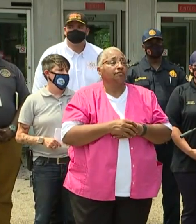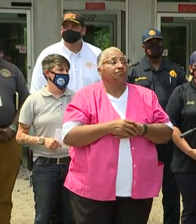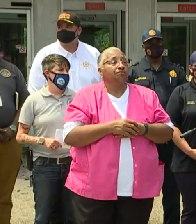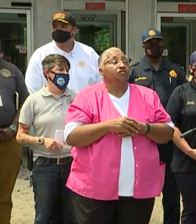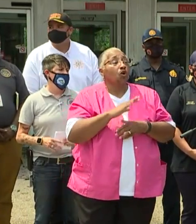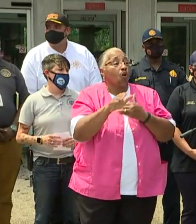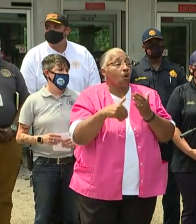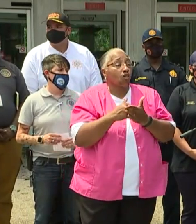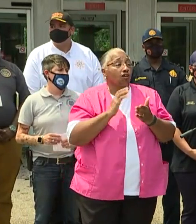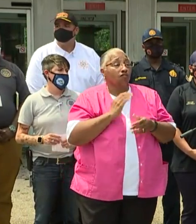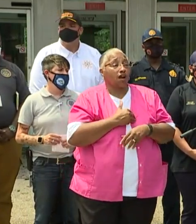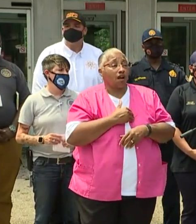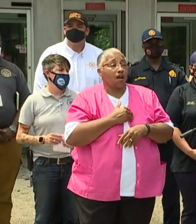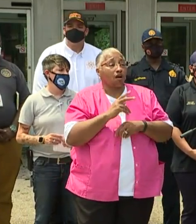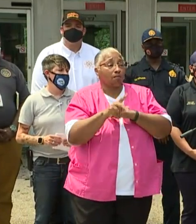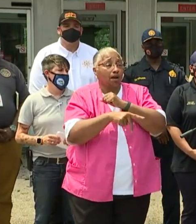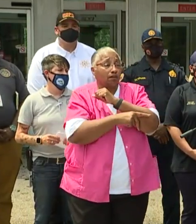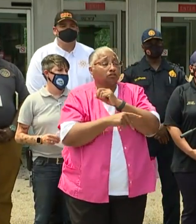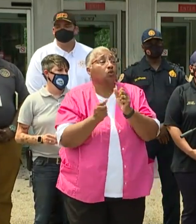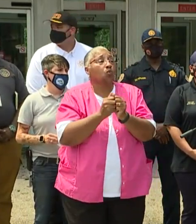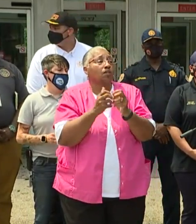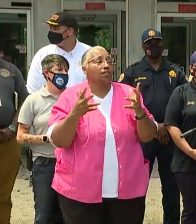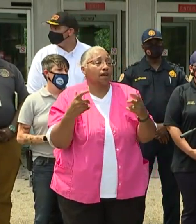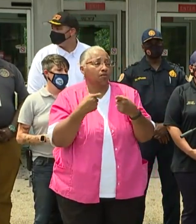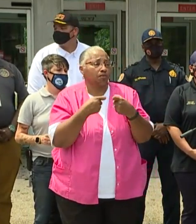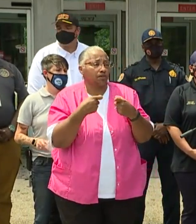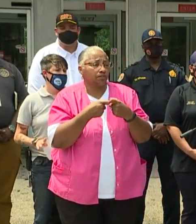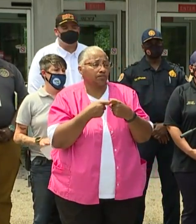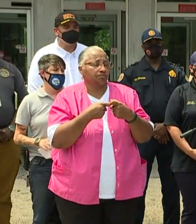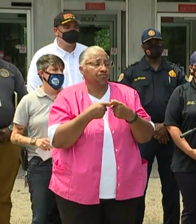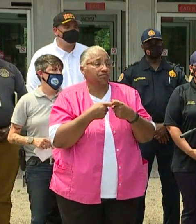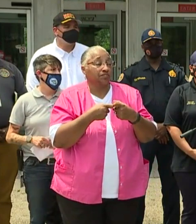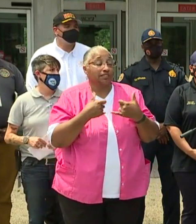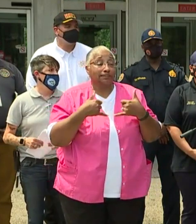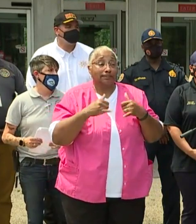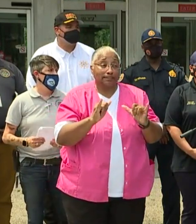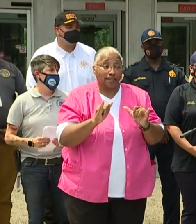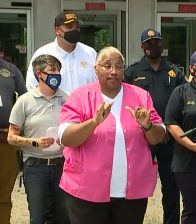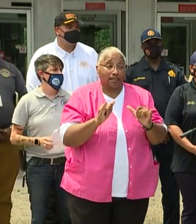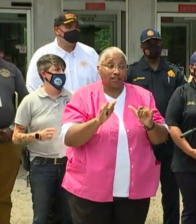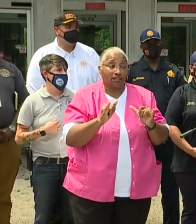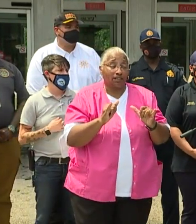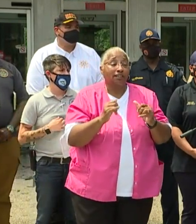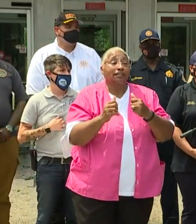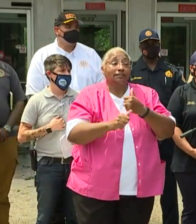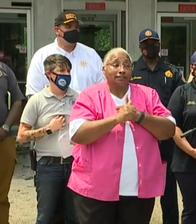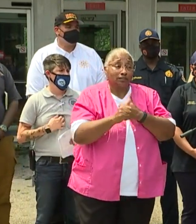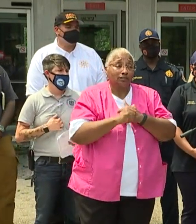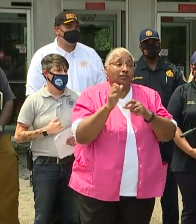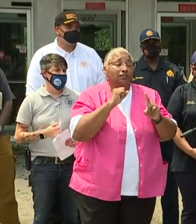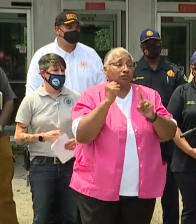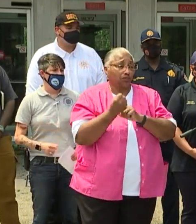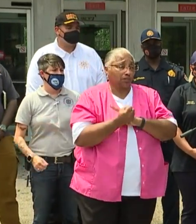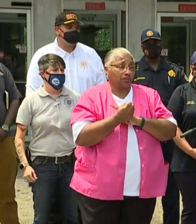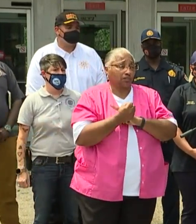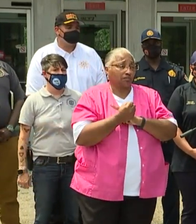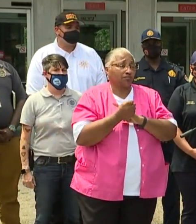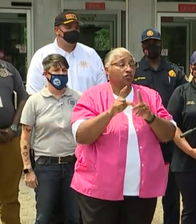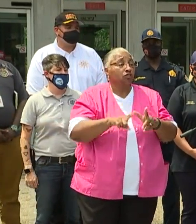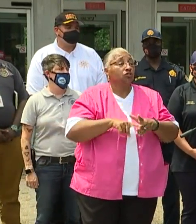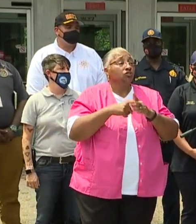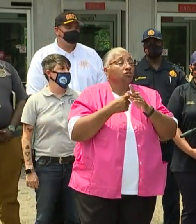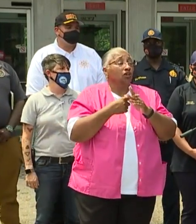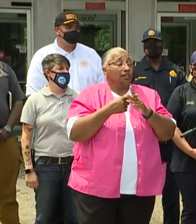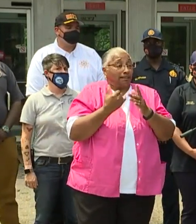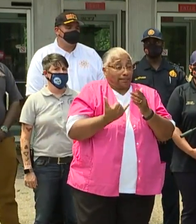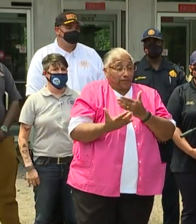of our parishes without power, and you'll hear more about that from Energy. This is still an extremely hazardous situation. Starting very early this